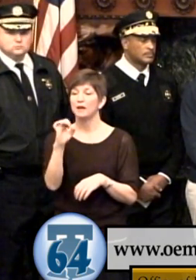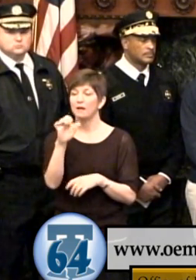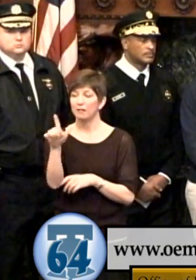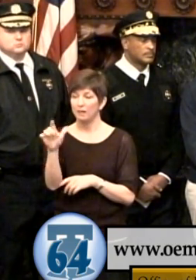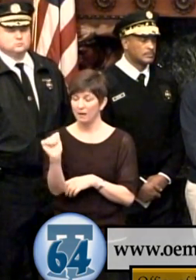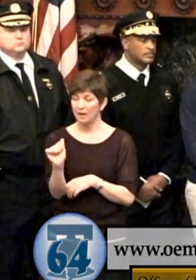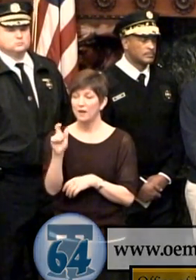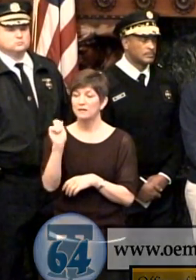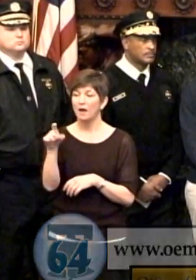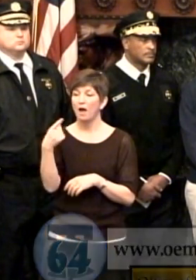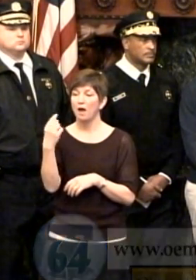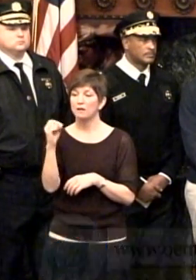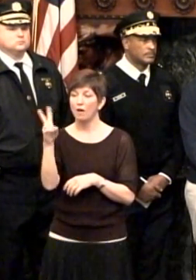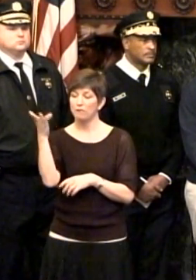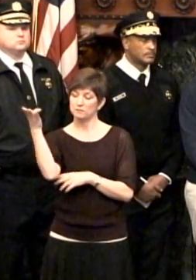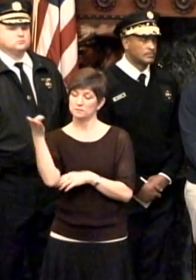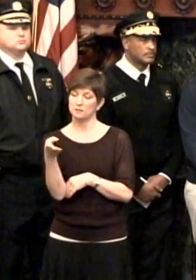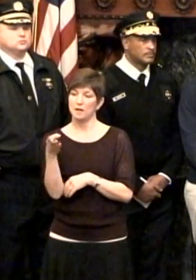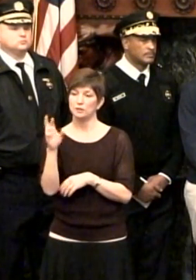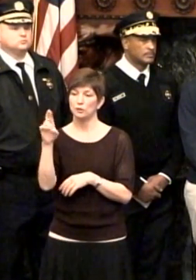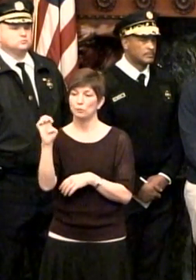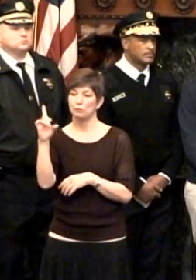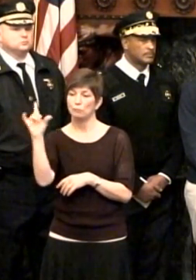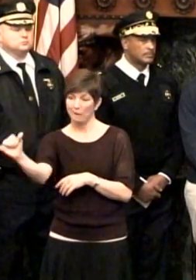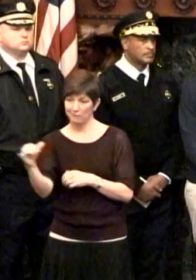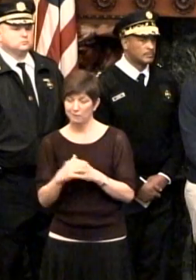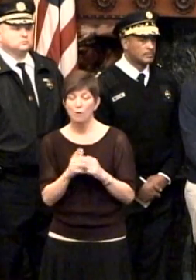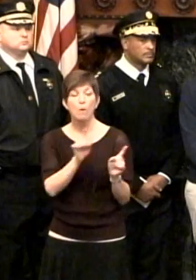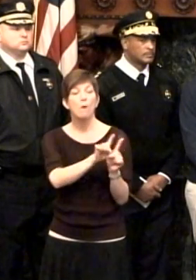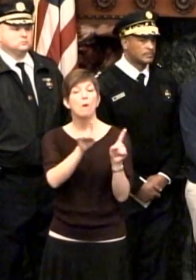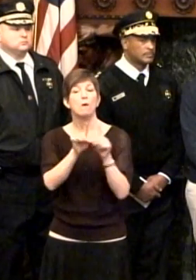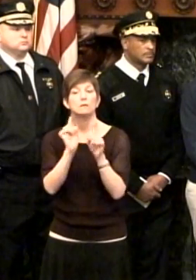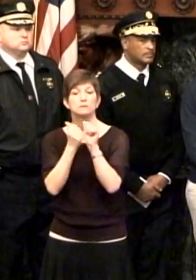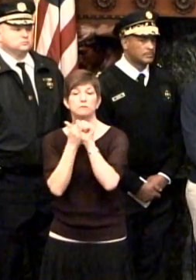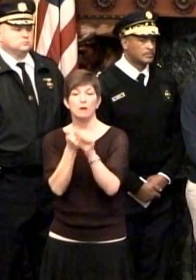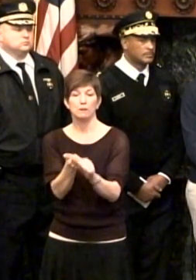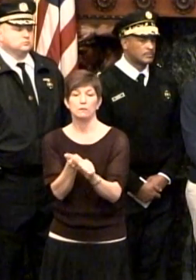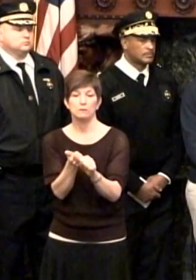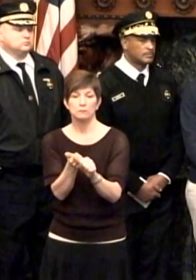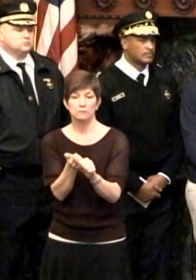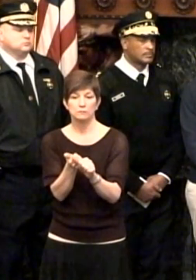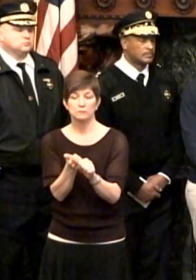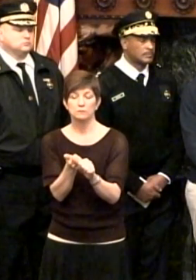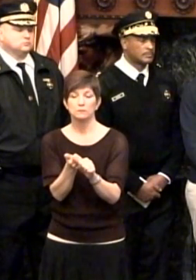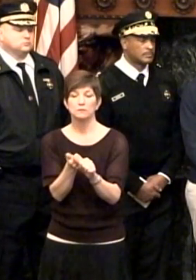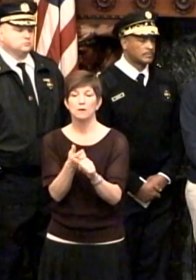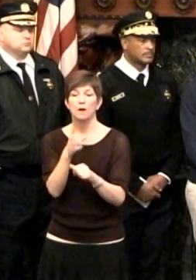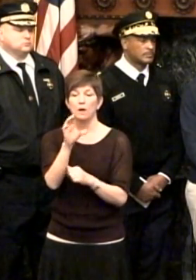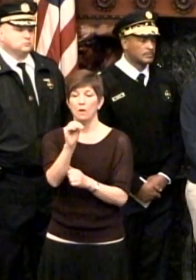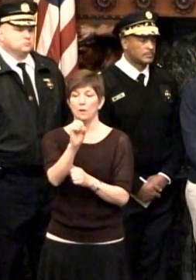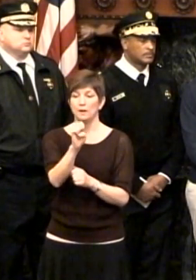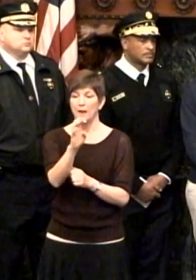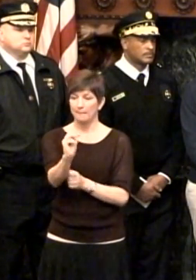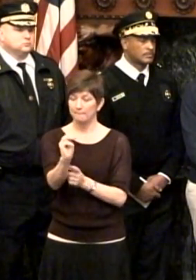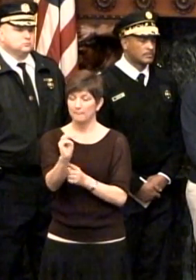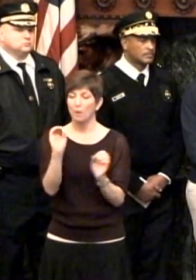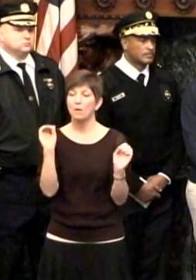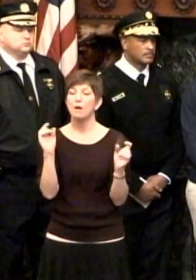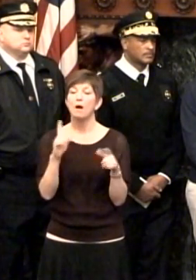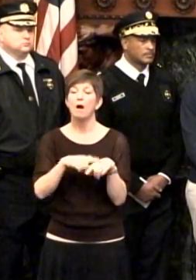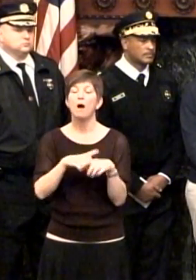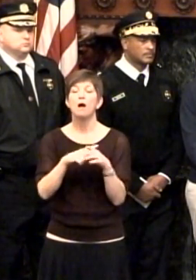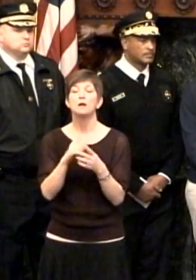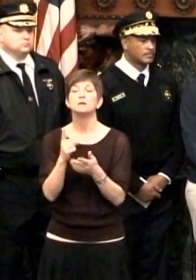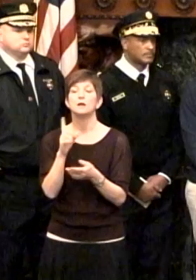www.phila.gov/ready. You can also follow the the Office of Emergency Management on